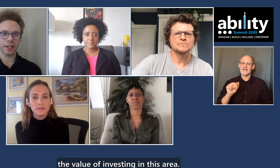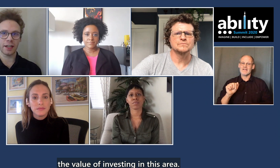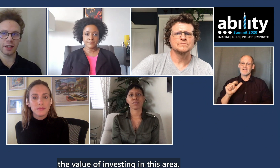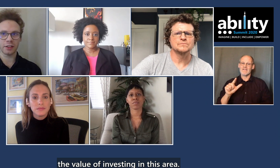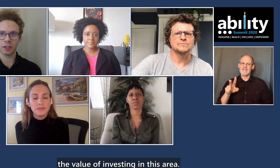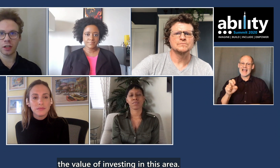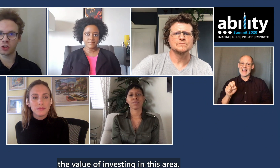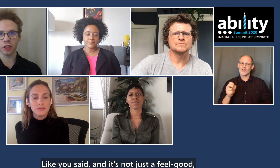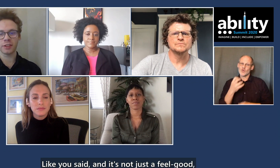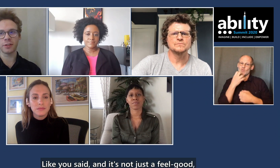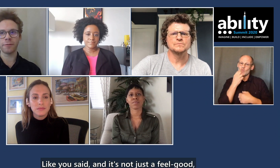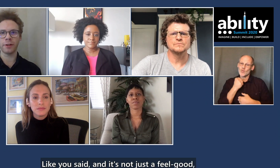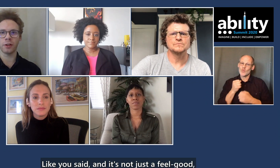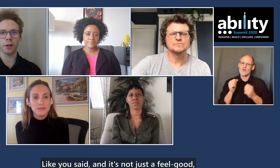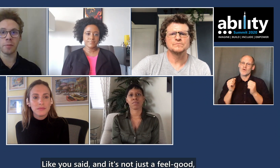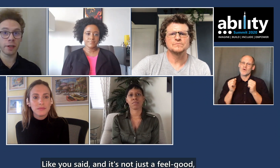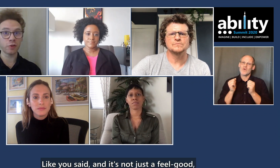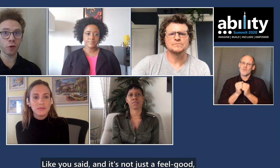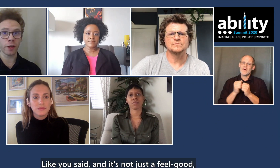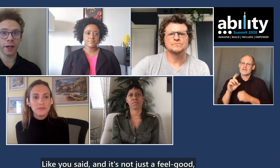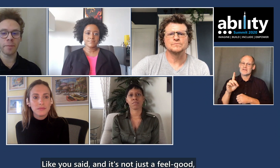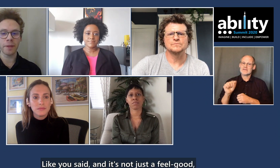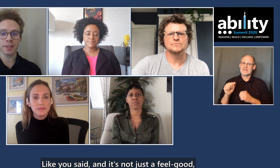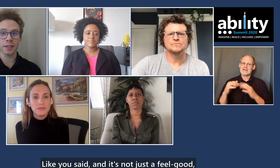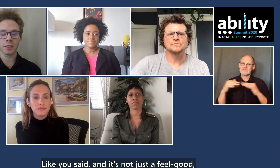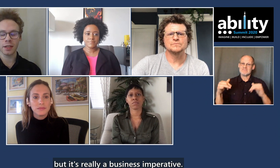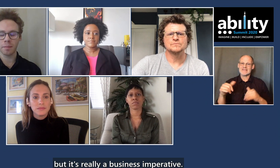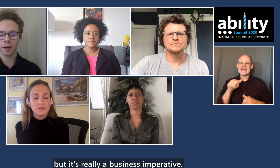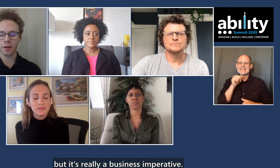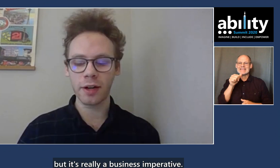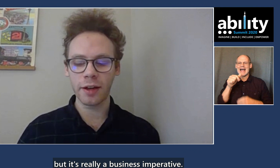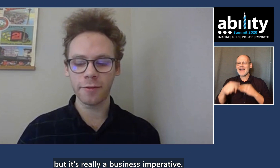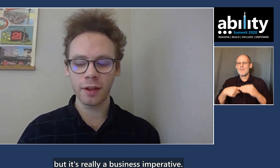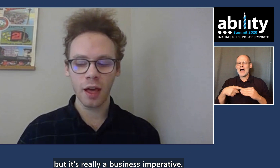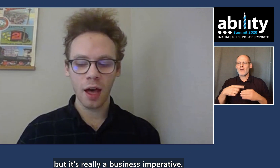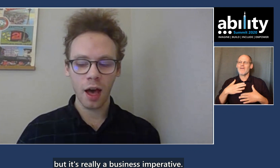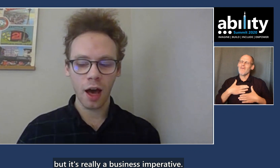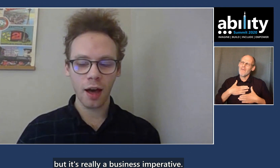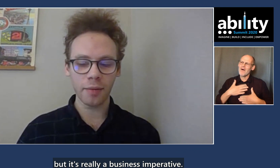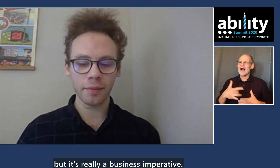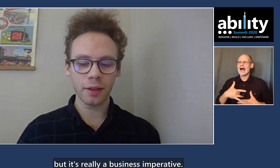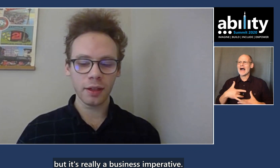like you said, and it's not just a feel good, but it's really a business imperative.